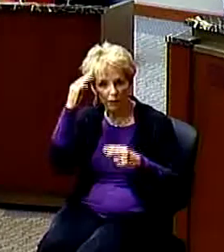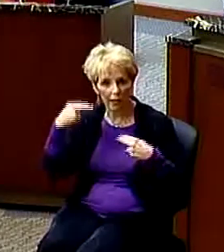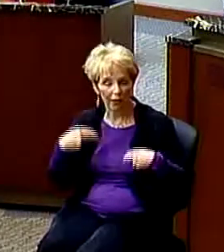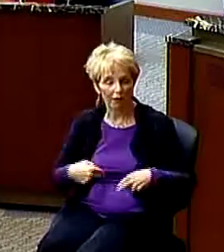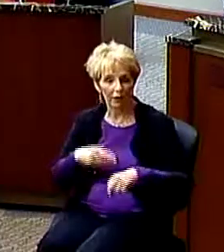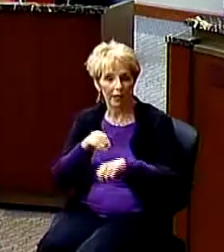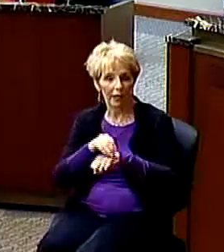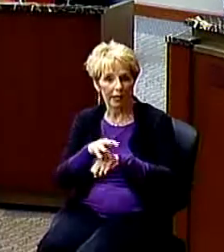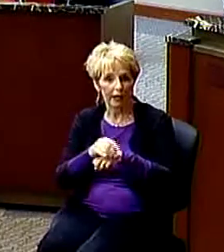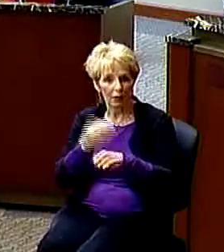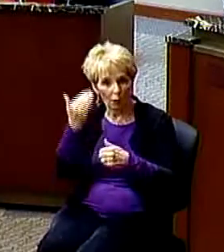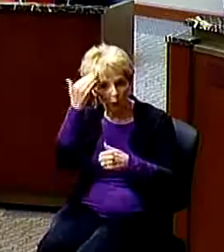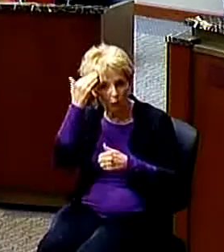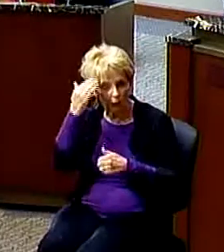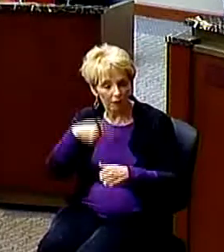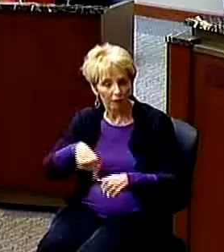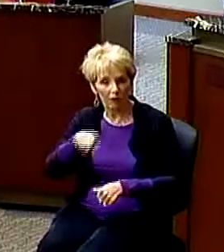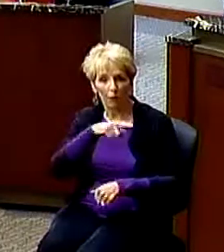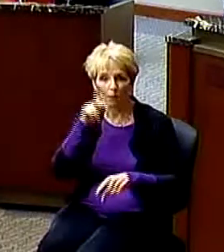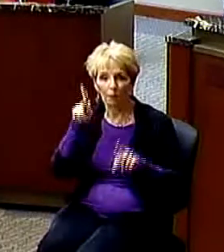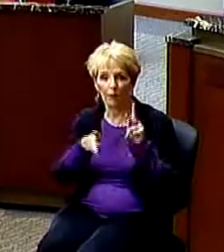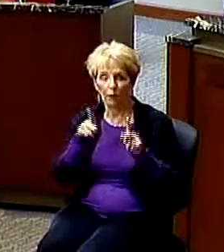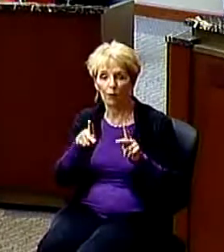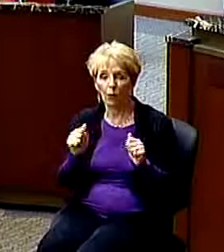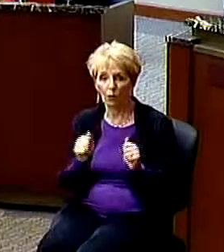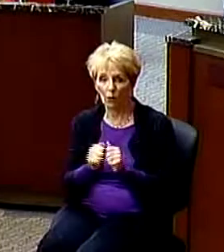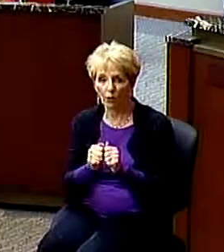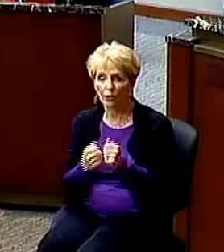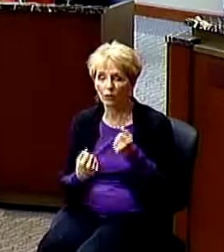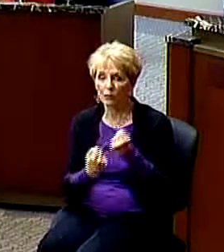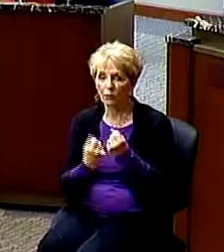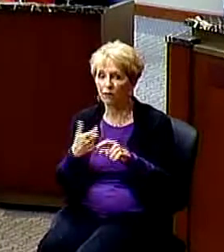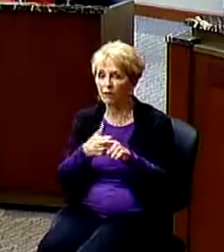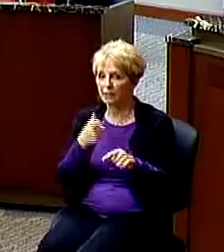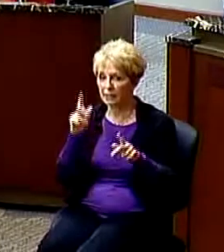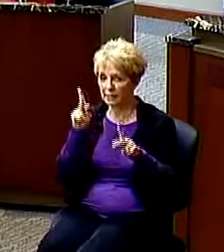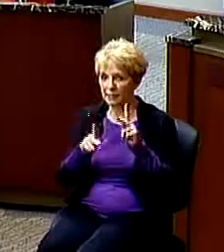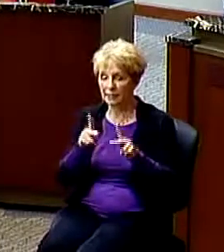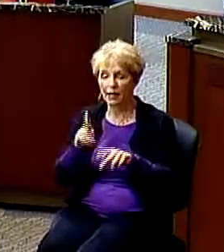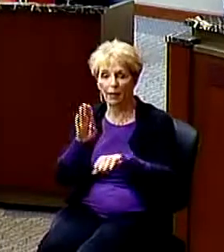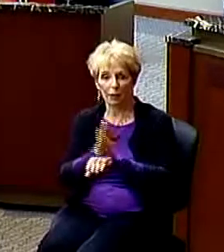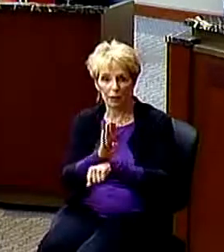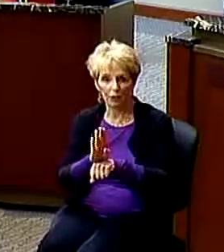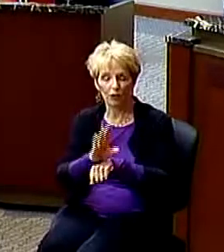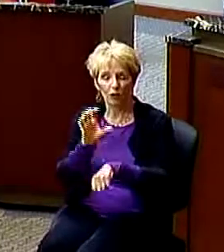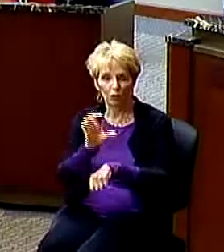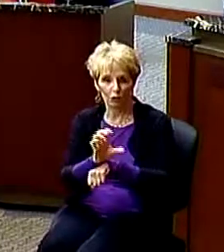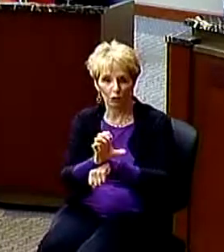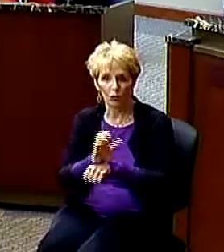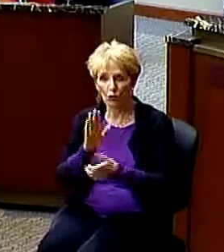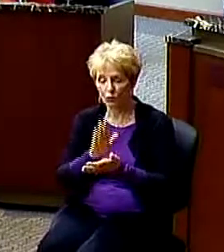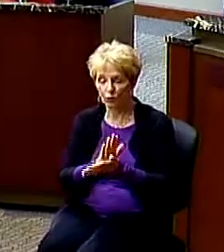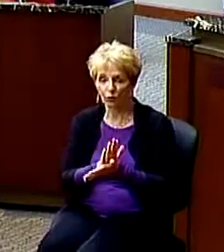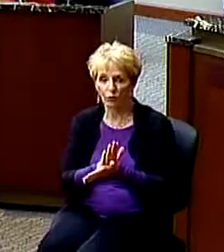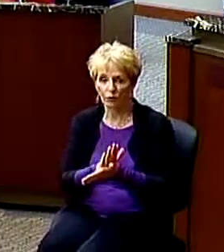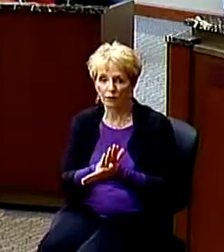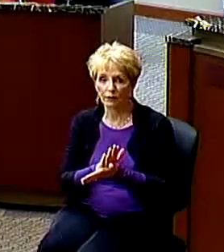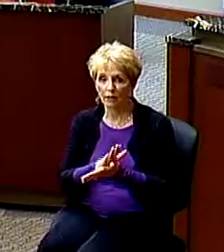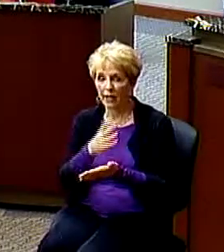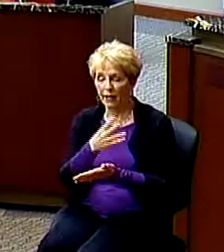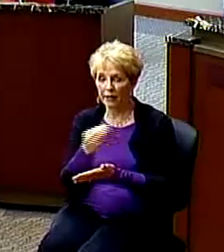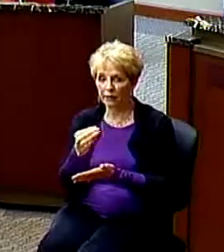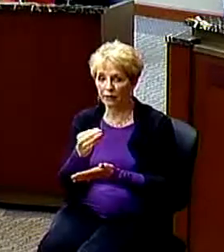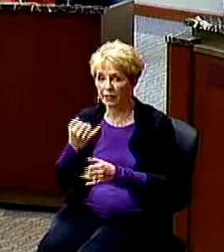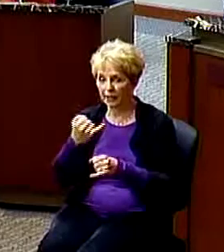counseling requires the awareness of the public, along with support from citizens, businesses, churches, schools,